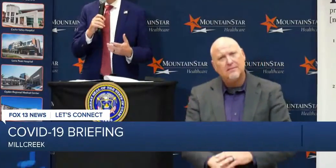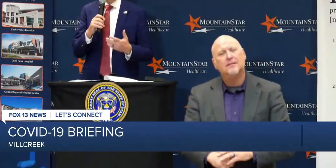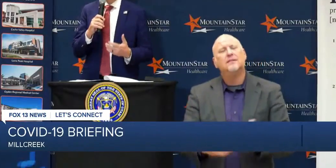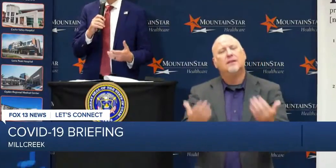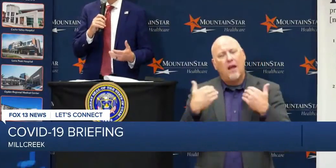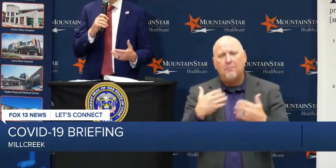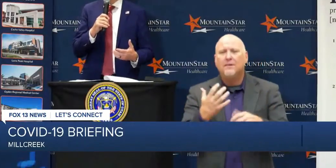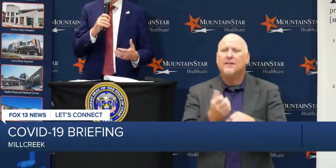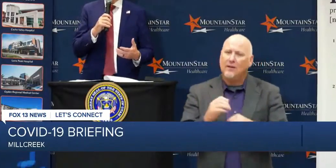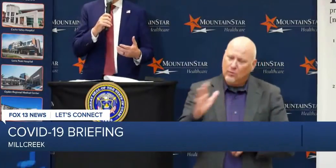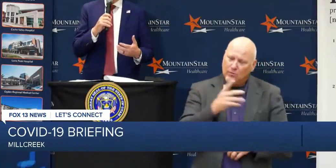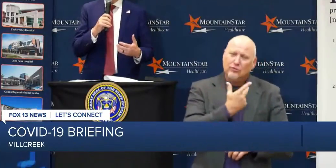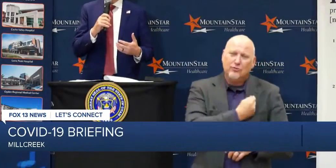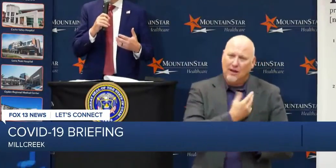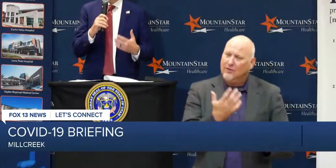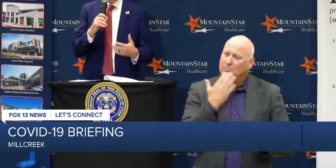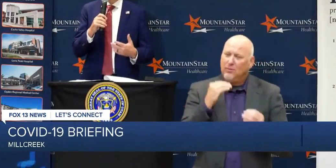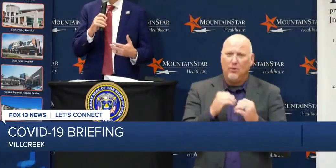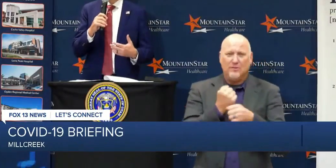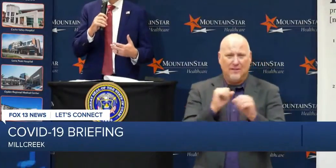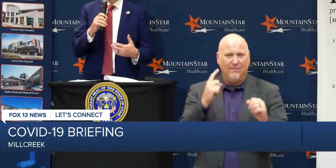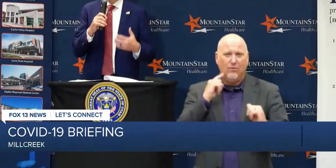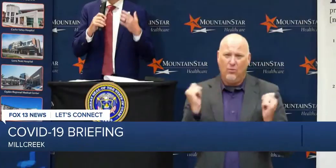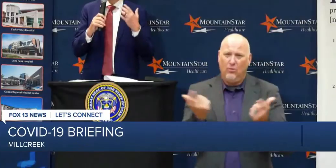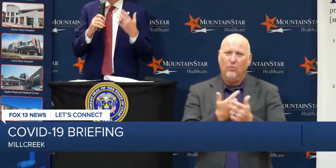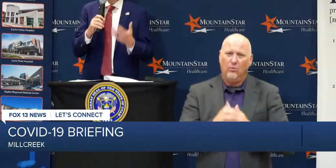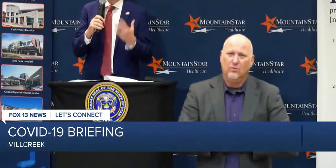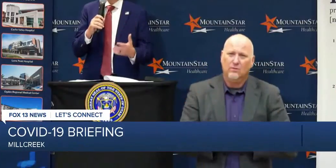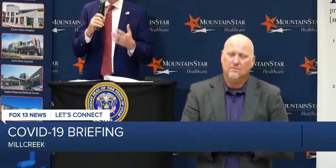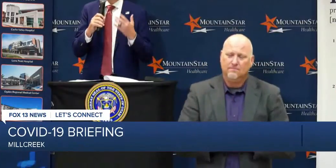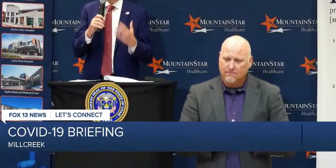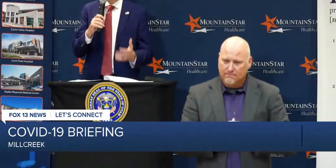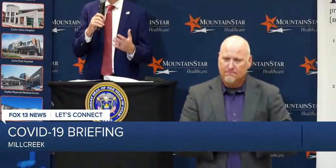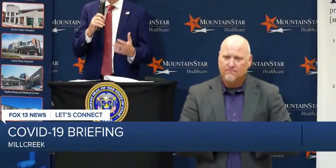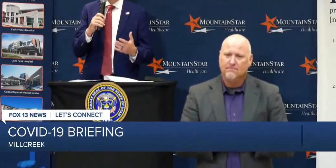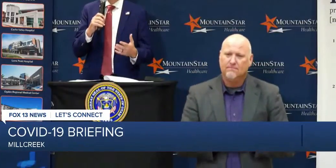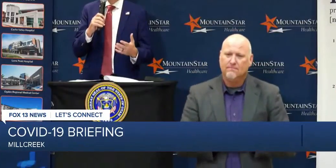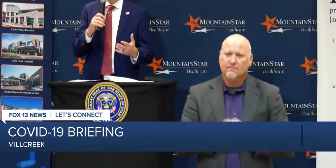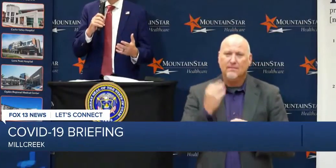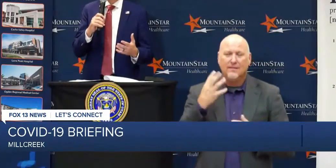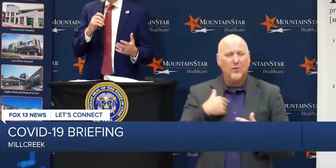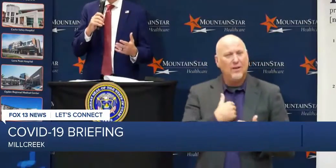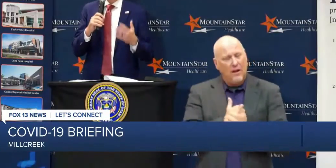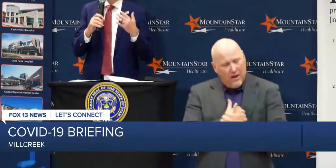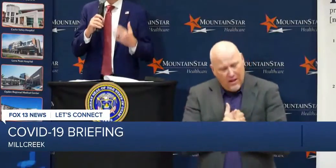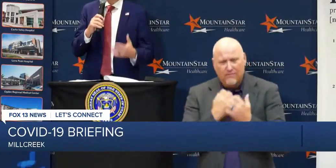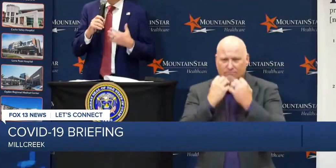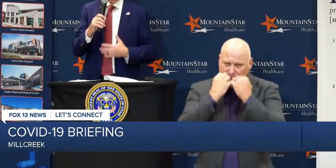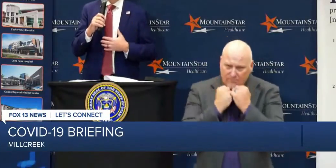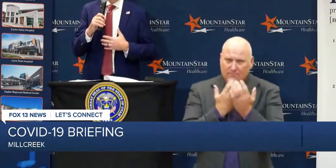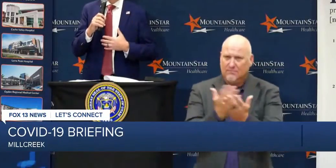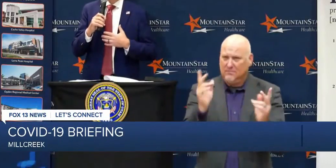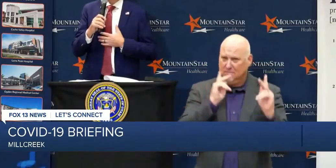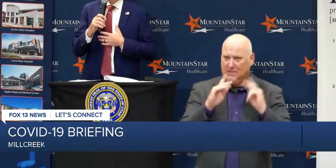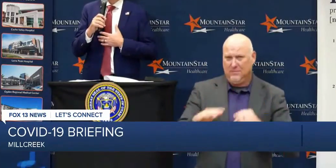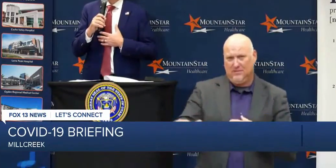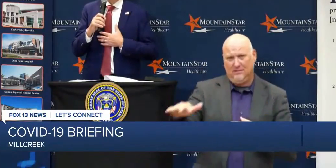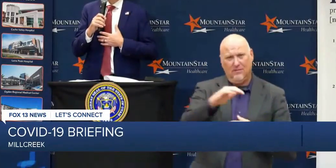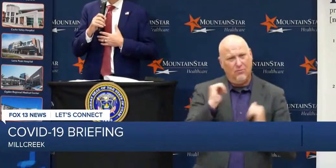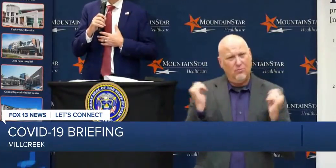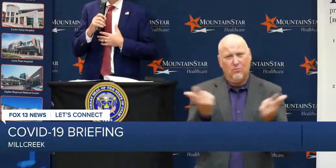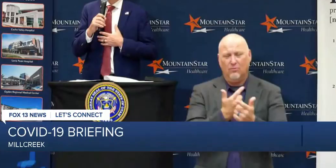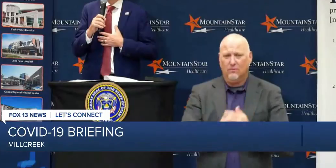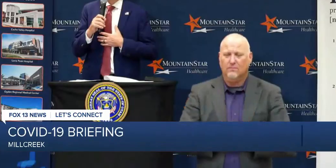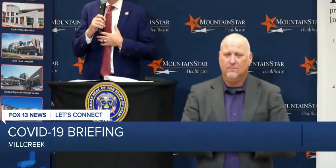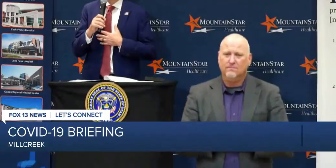can protect your loved ones, and you can do this. We love you, we care about you. I promise I'm not part